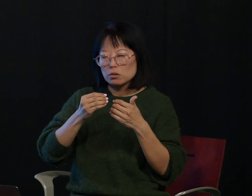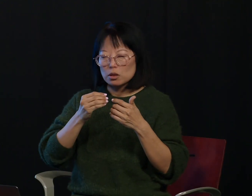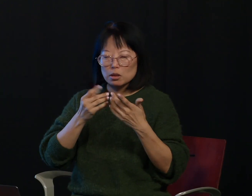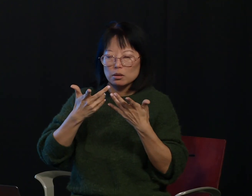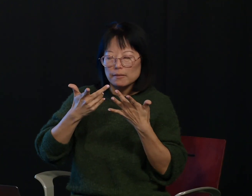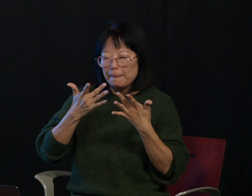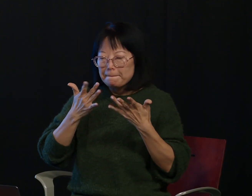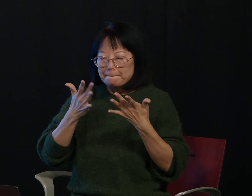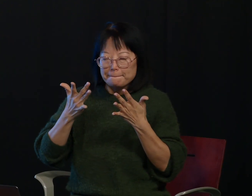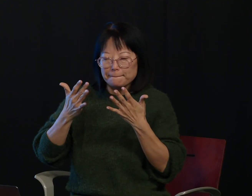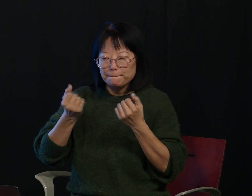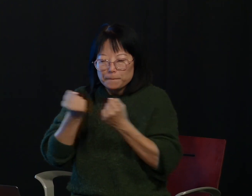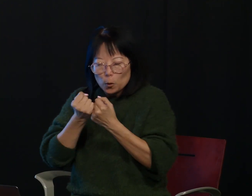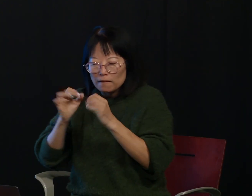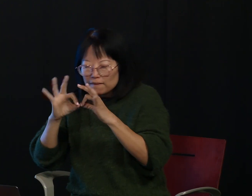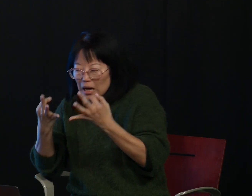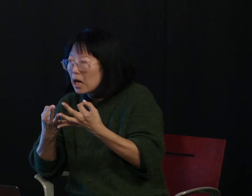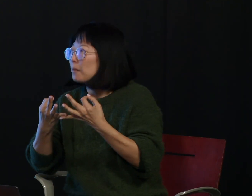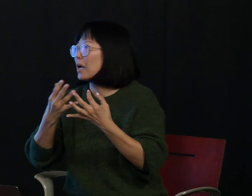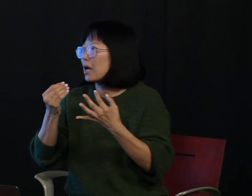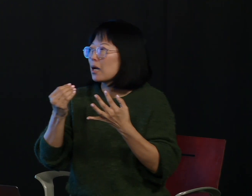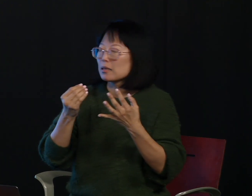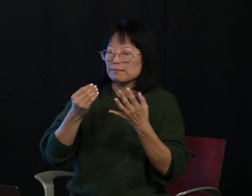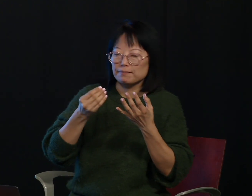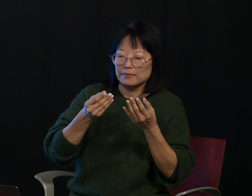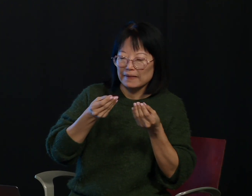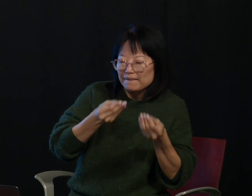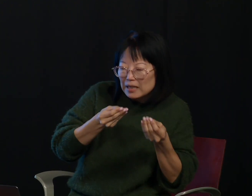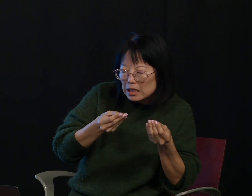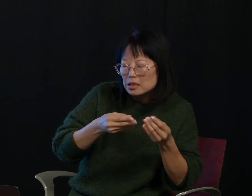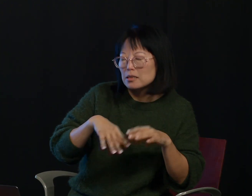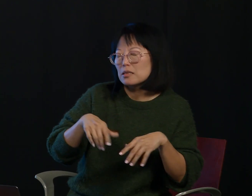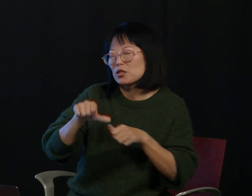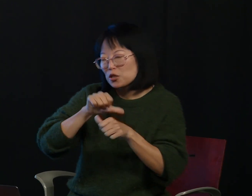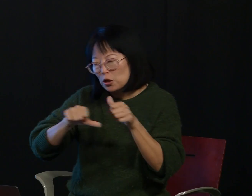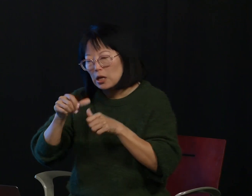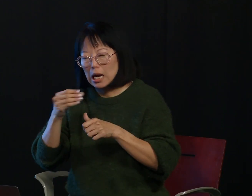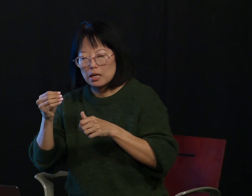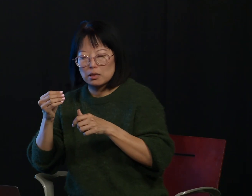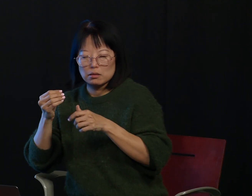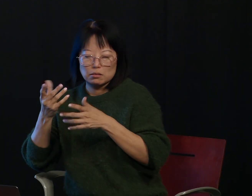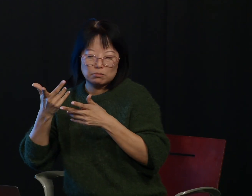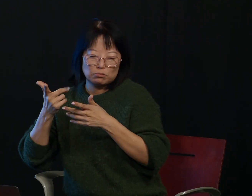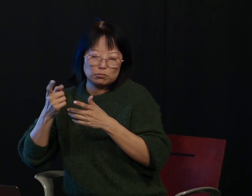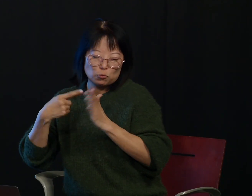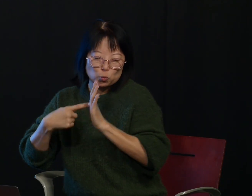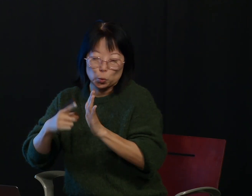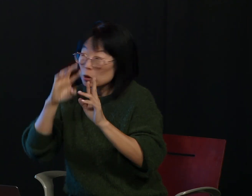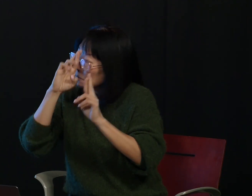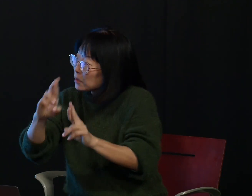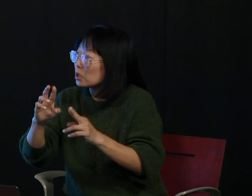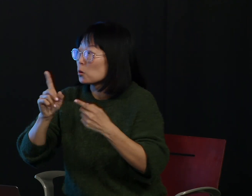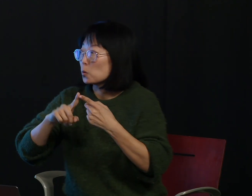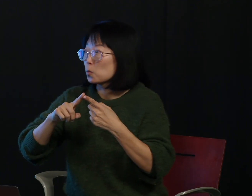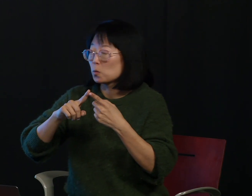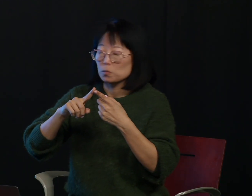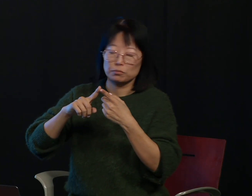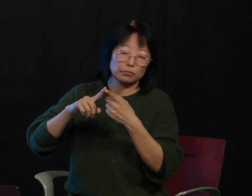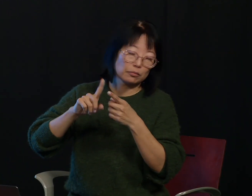house to support the family, to feed one another, to show respect